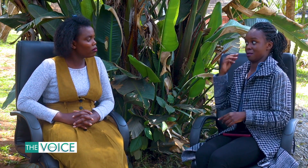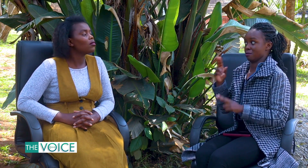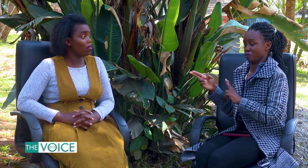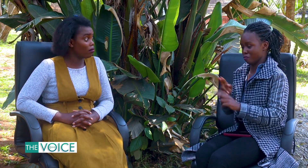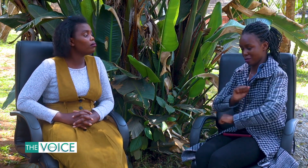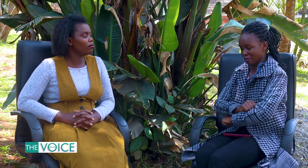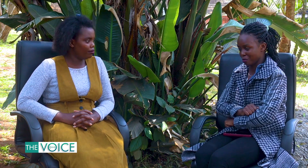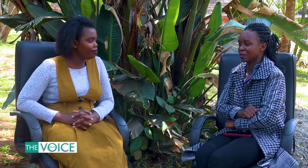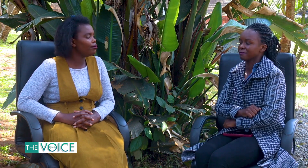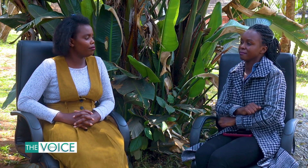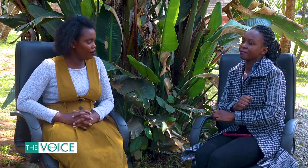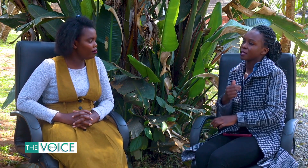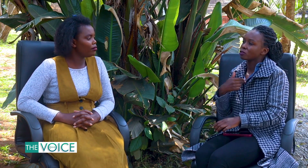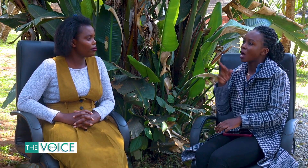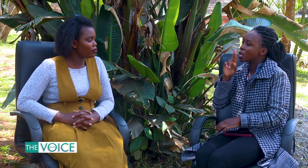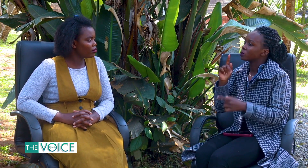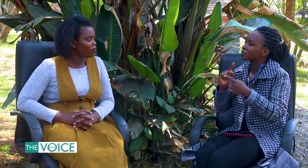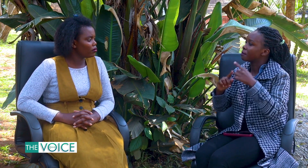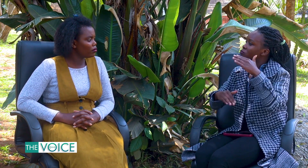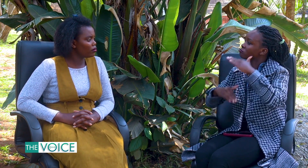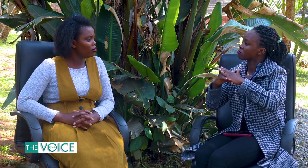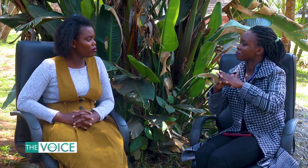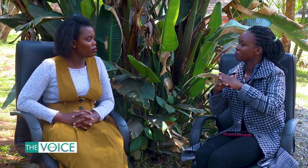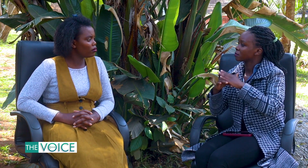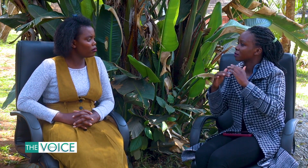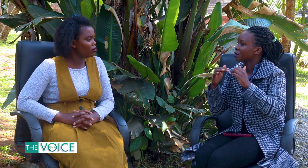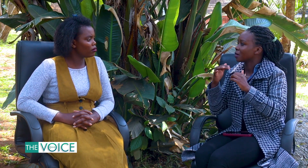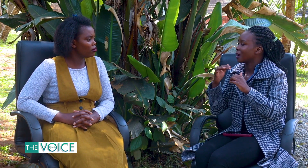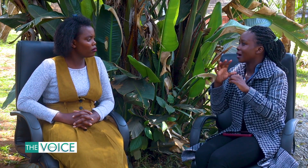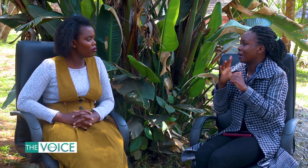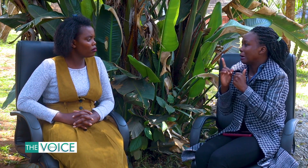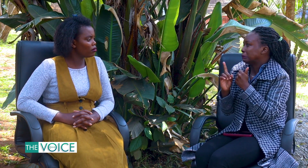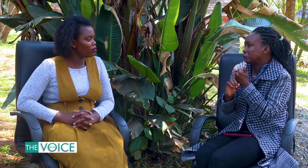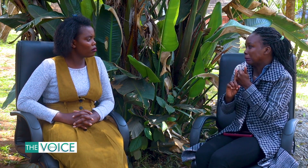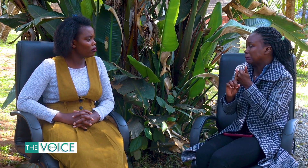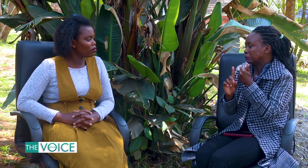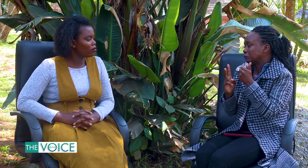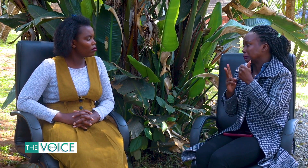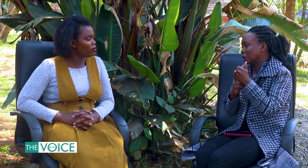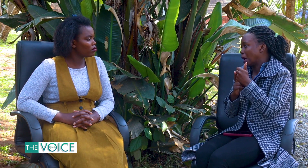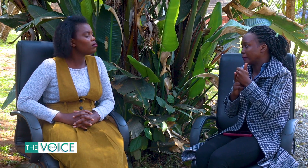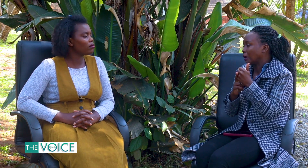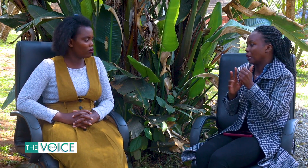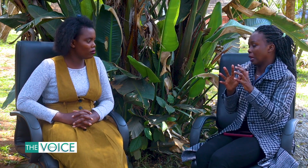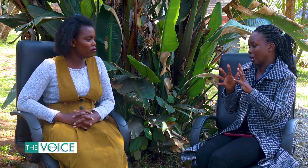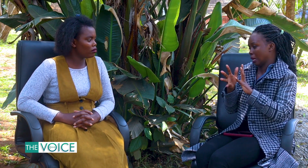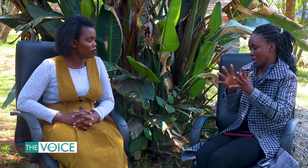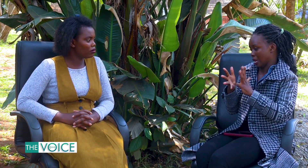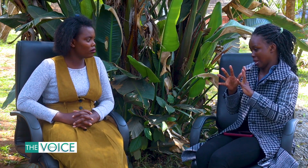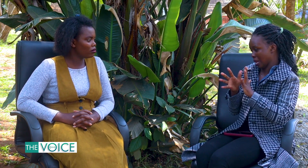I was going to a deaf school a hearing school at the time. So I stayed there up to around age 6, age 7. When I was about 6 years or